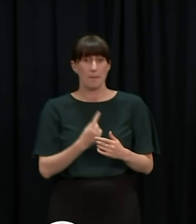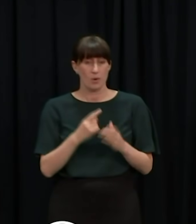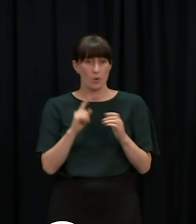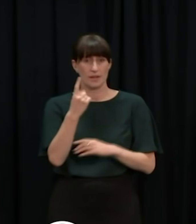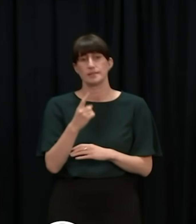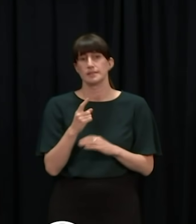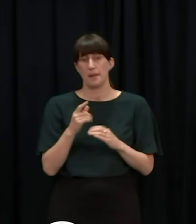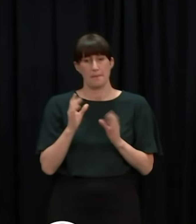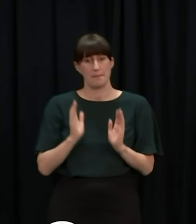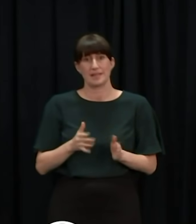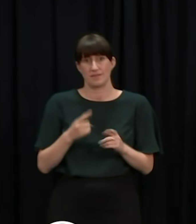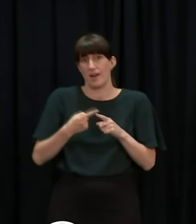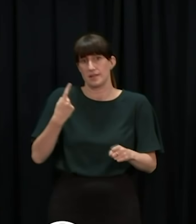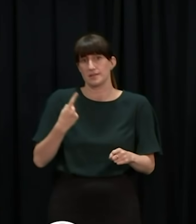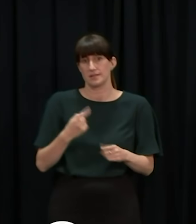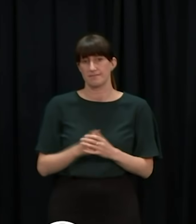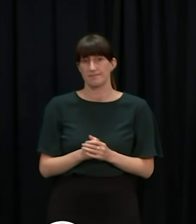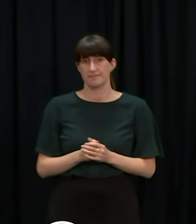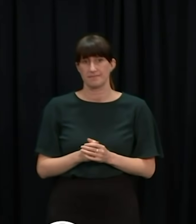time frames cannot always be accommodated.